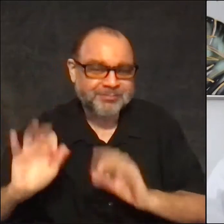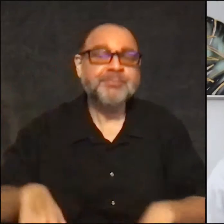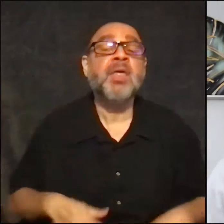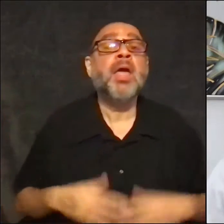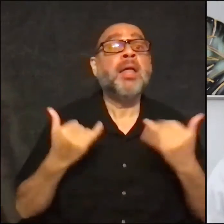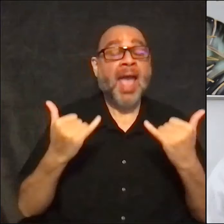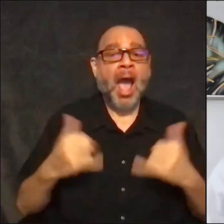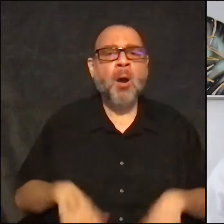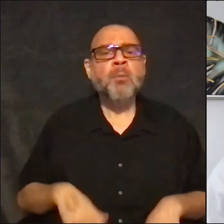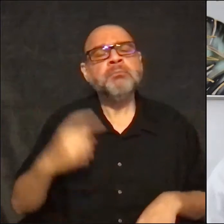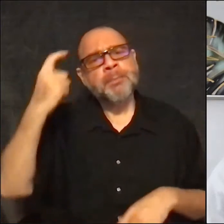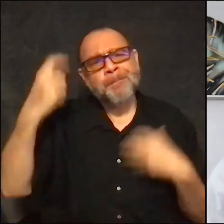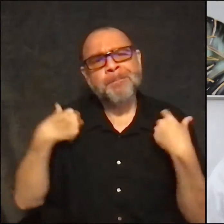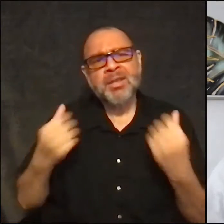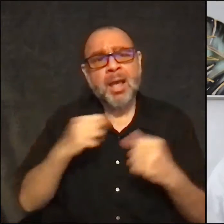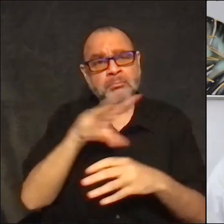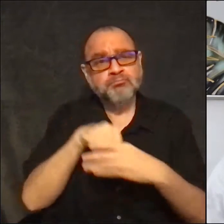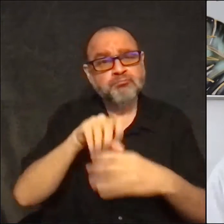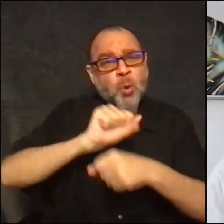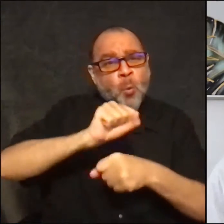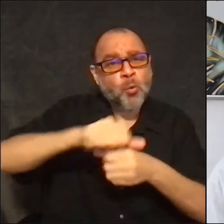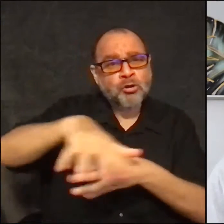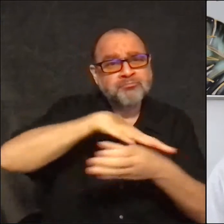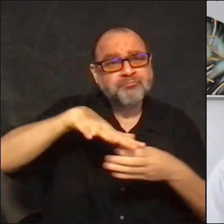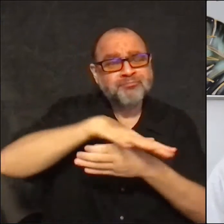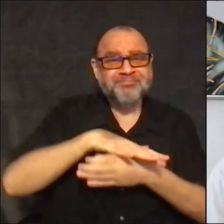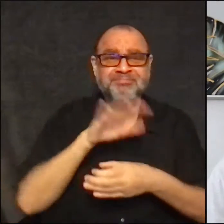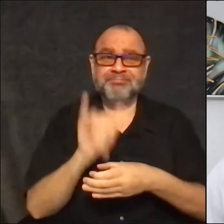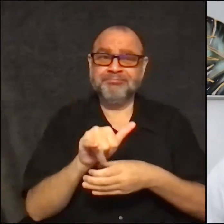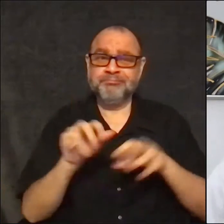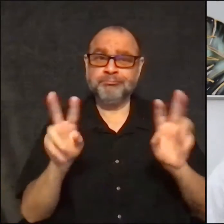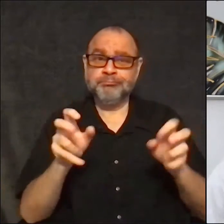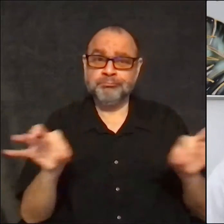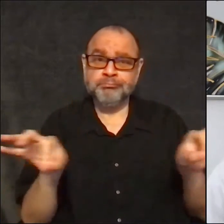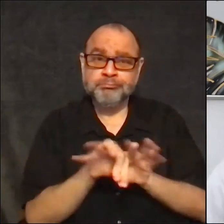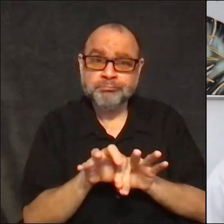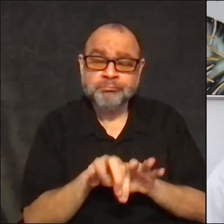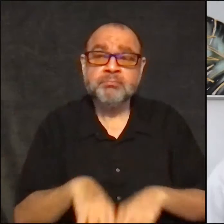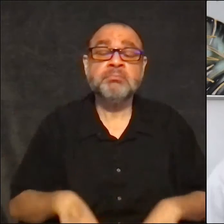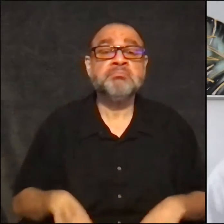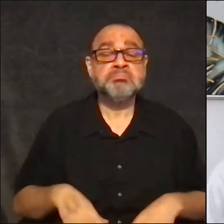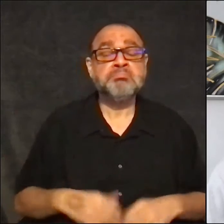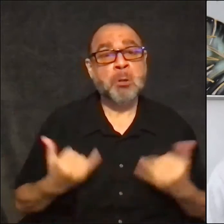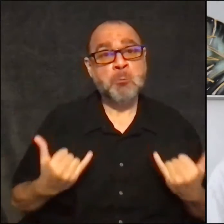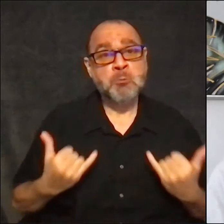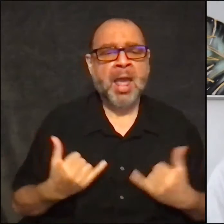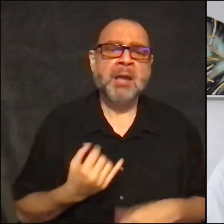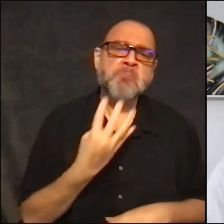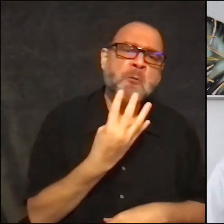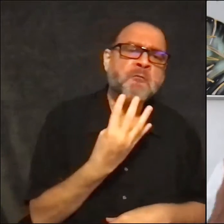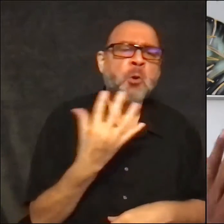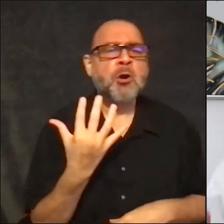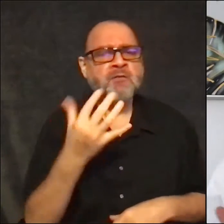health in the workplace. It's a very important topic. I'm going to cover about 4 or 5 sections here today. I'm going to start off